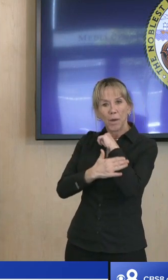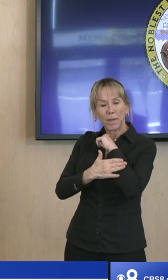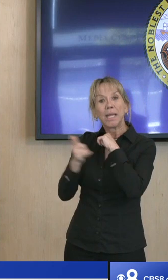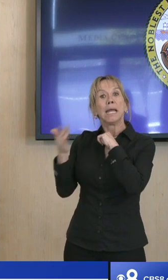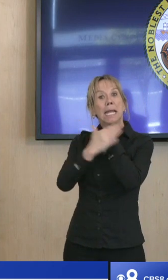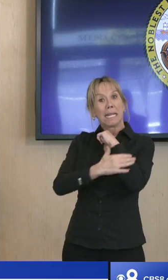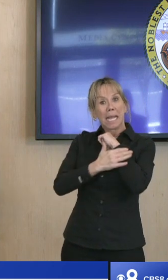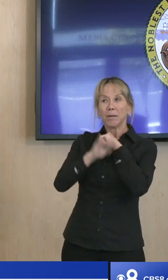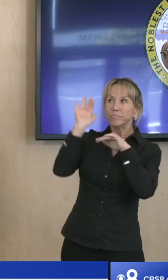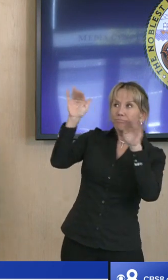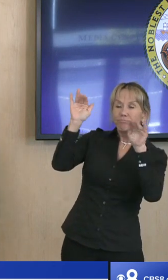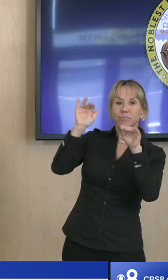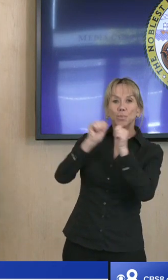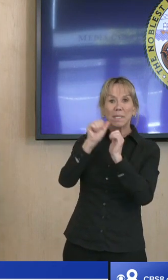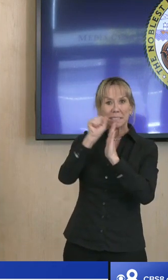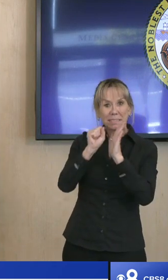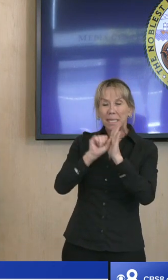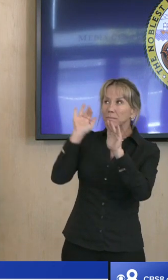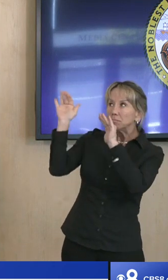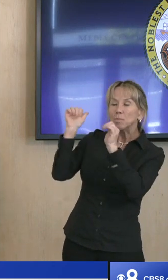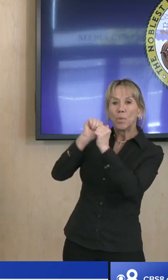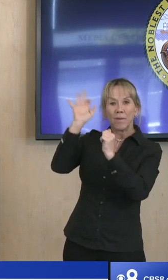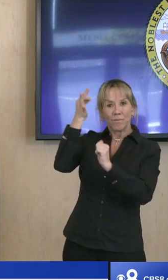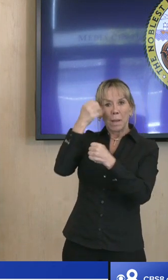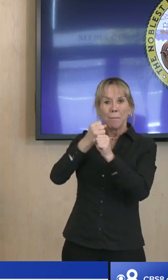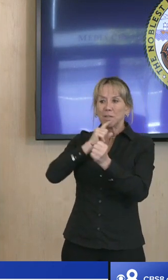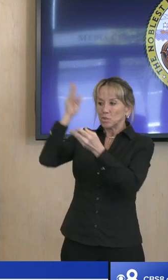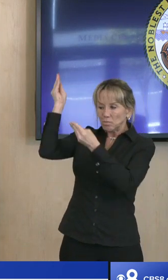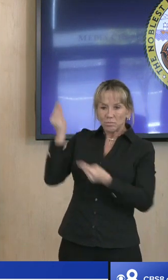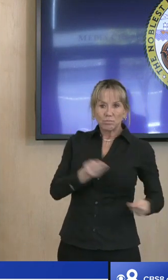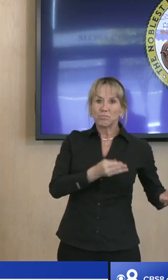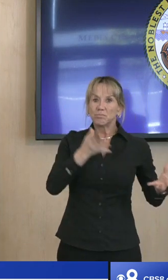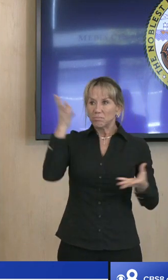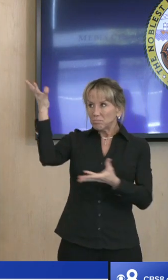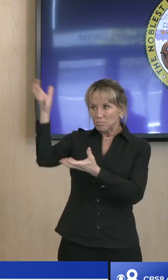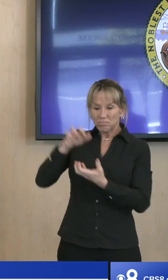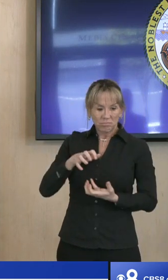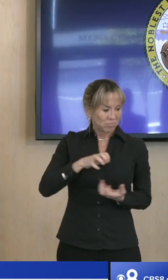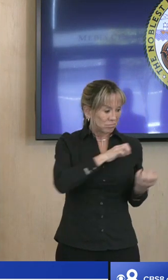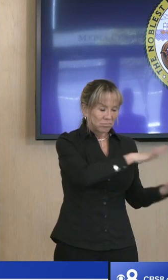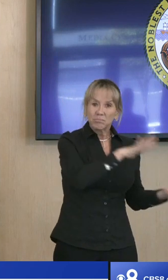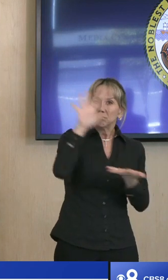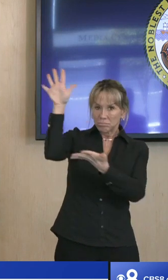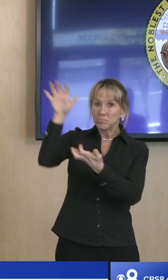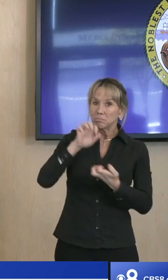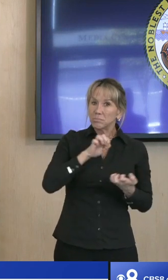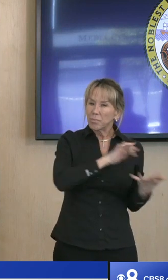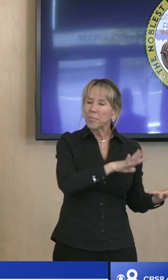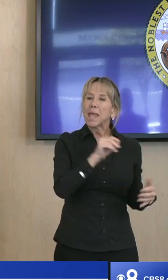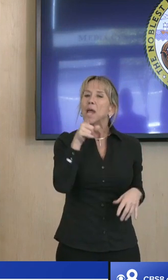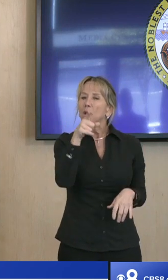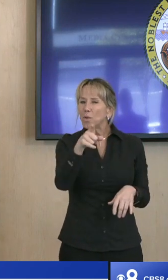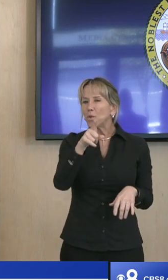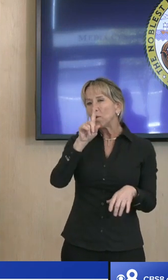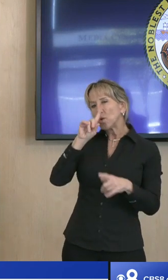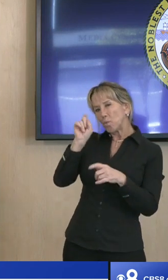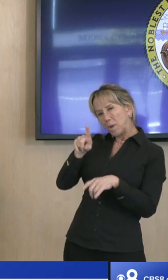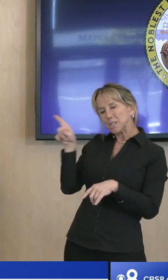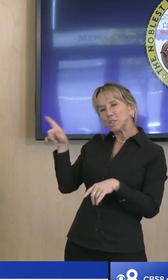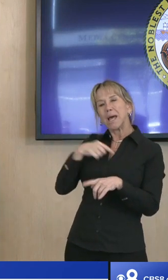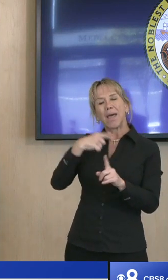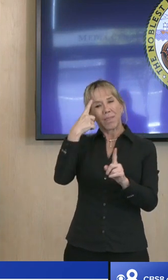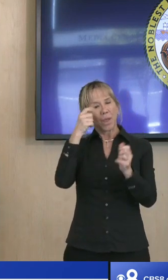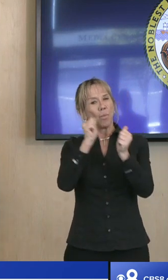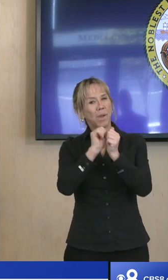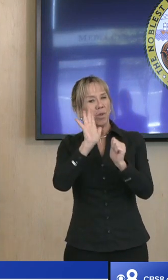and federal government where we get our resources. So I believe your question really had to do with ventilators, and yes,